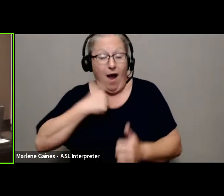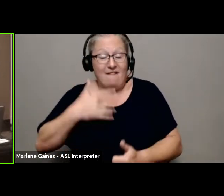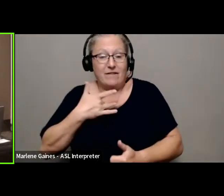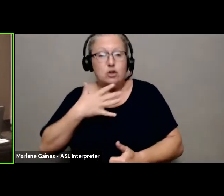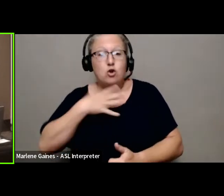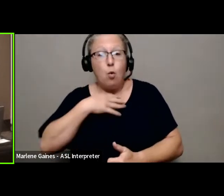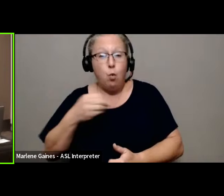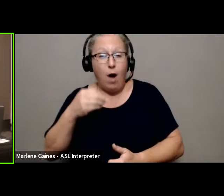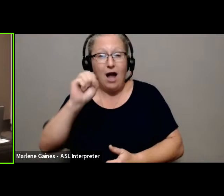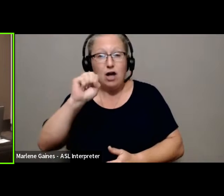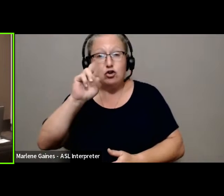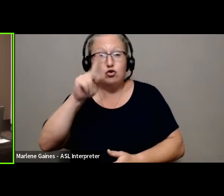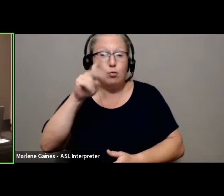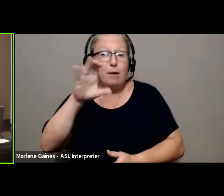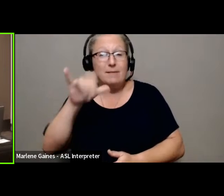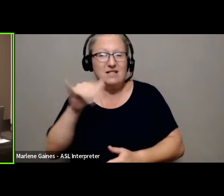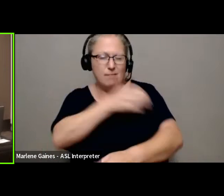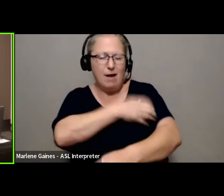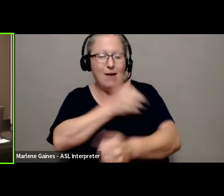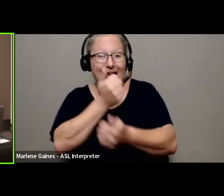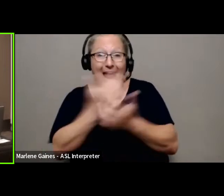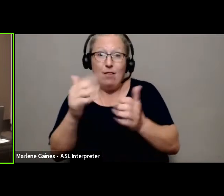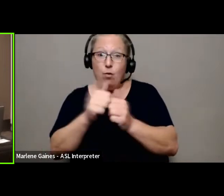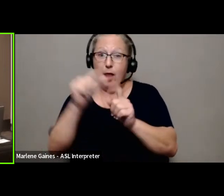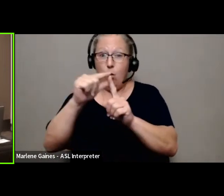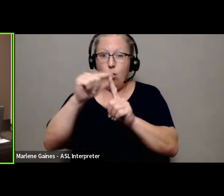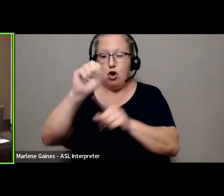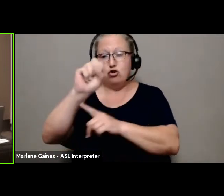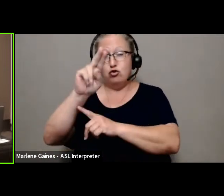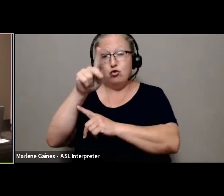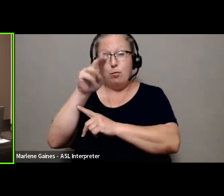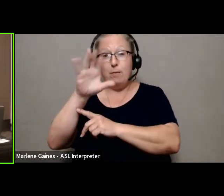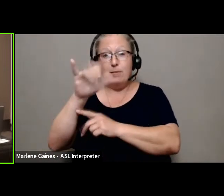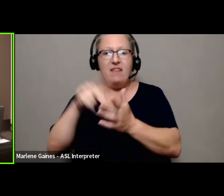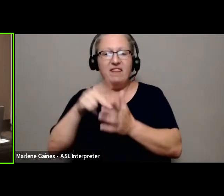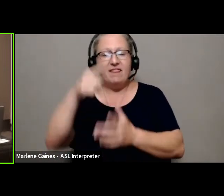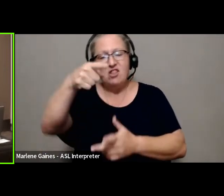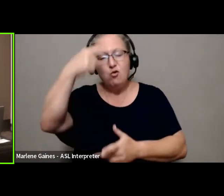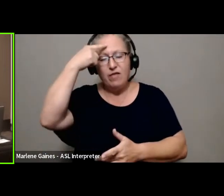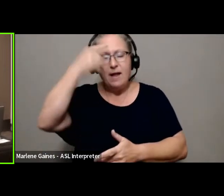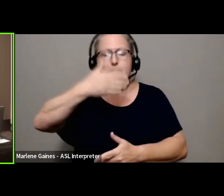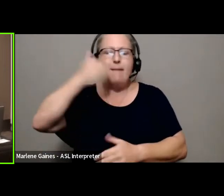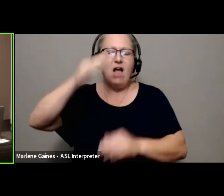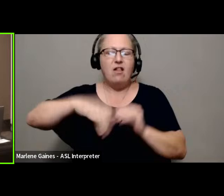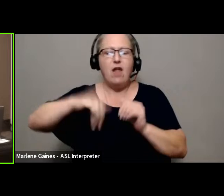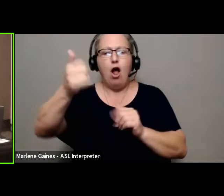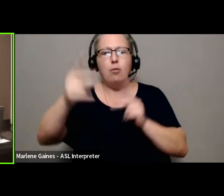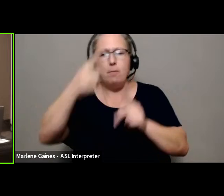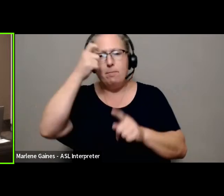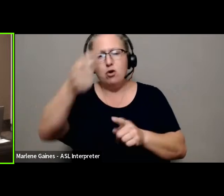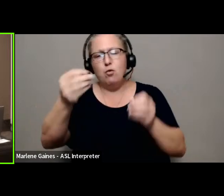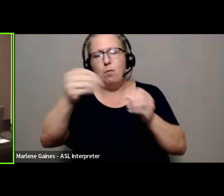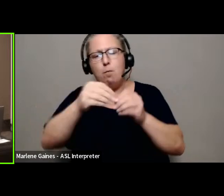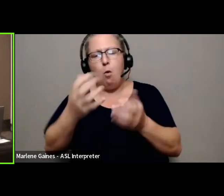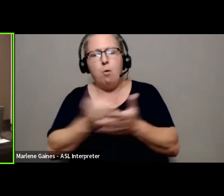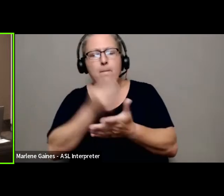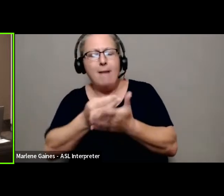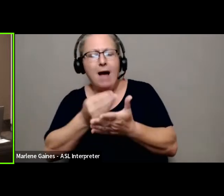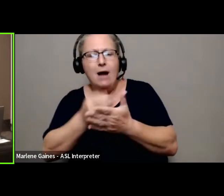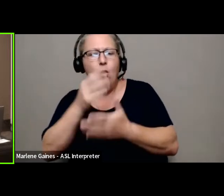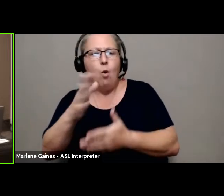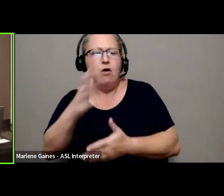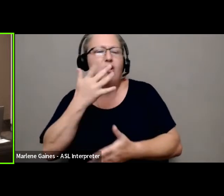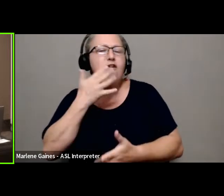white supremacy, anything with supremacy, you think you're better than somebody else because you make more money or because of the color